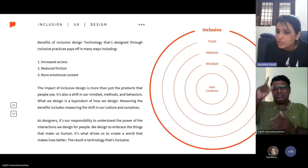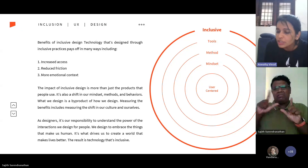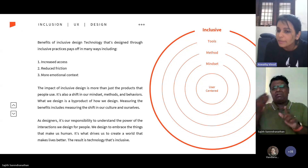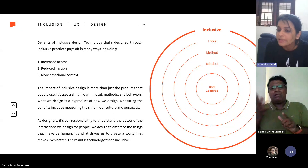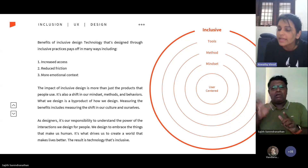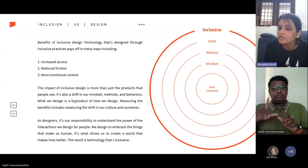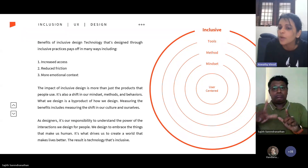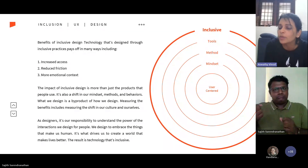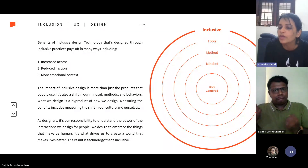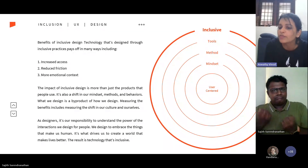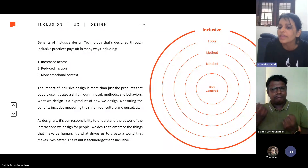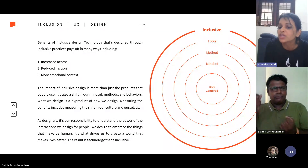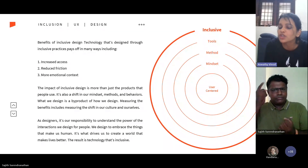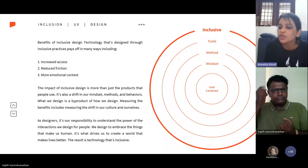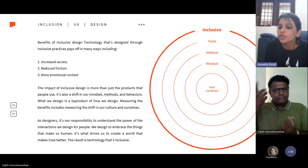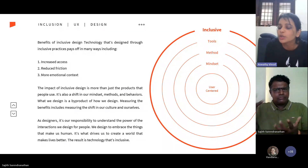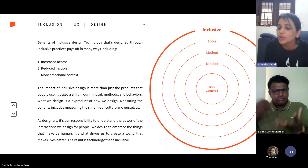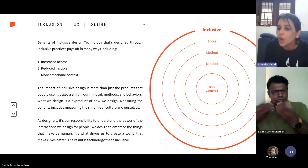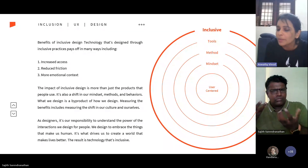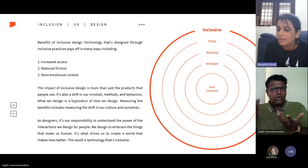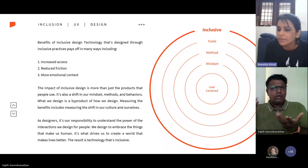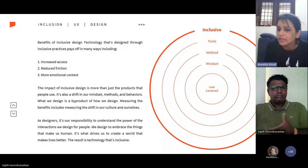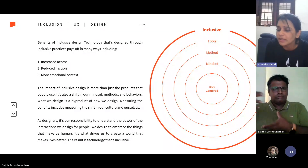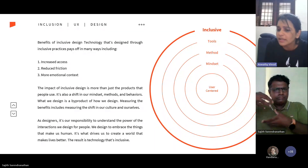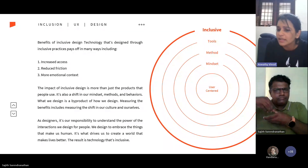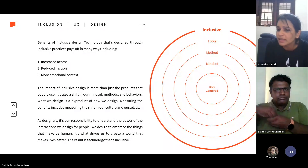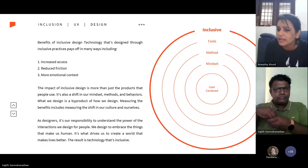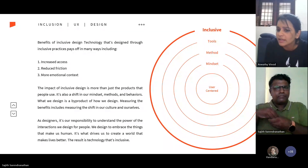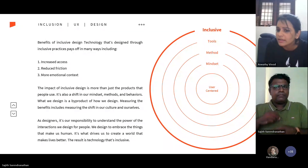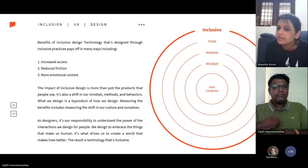and that is one way of making sure you include all people.